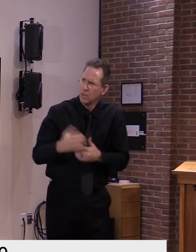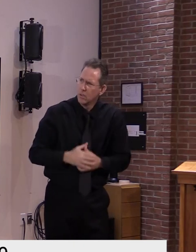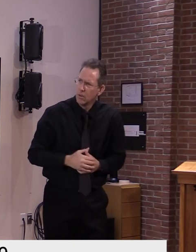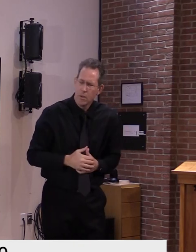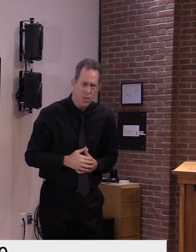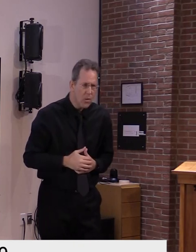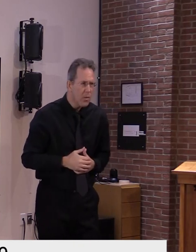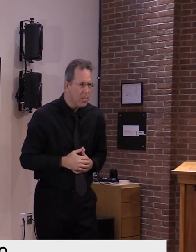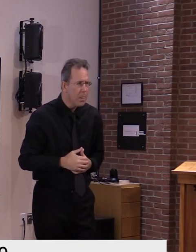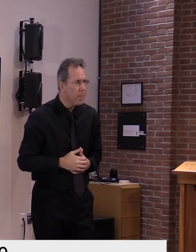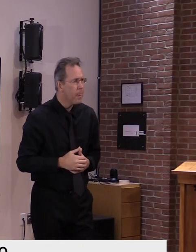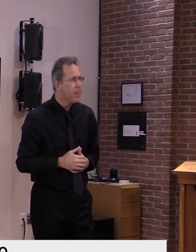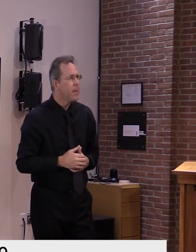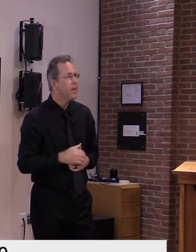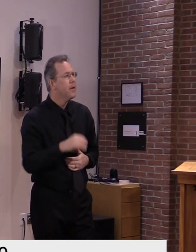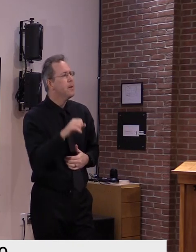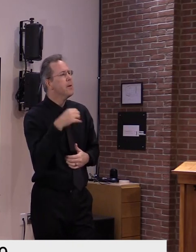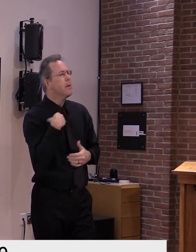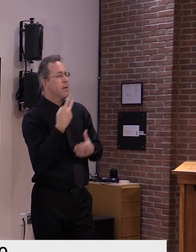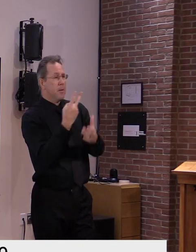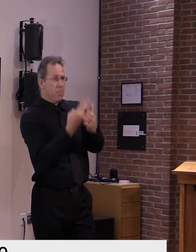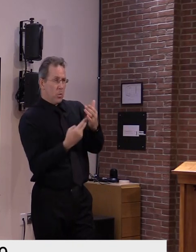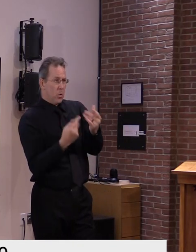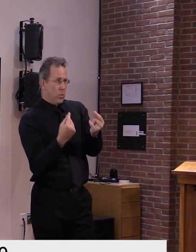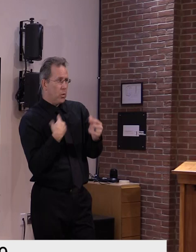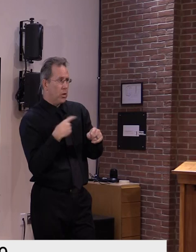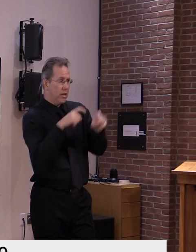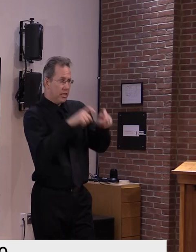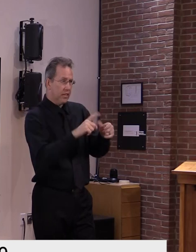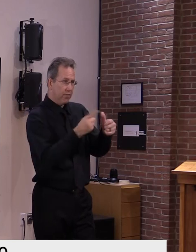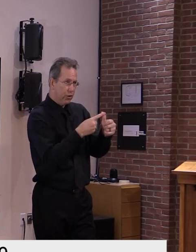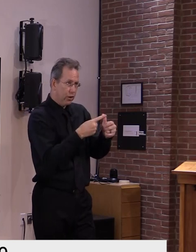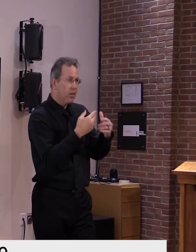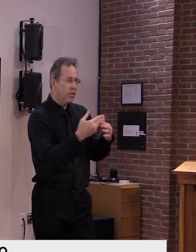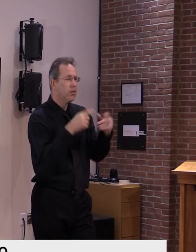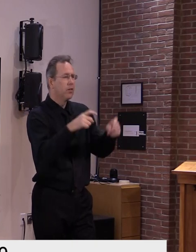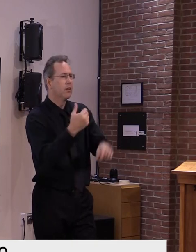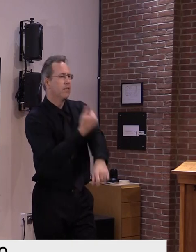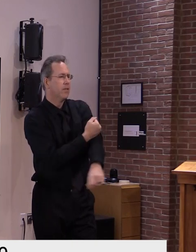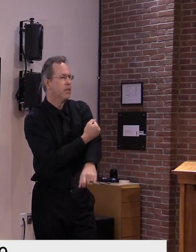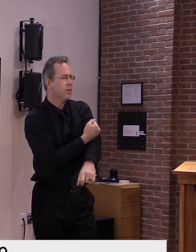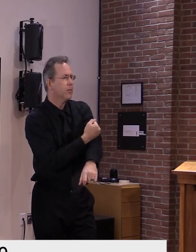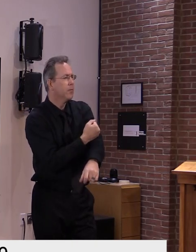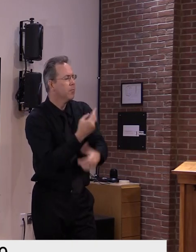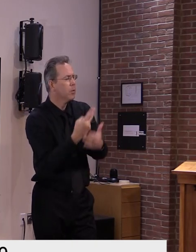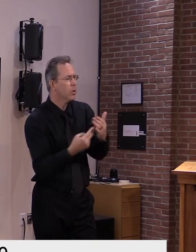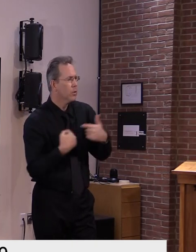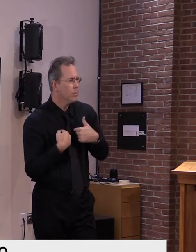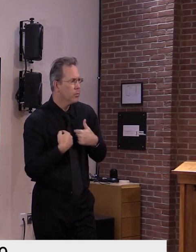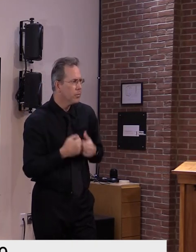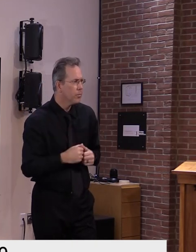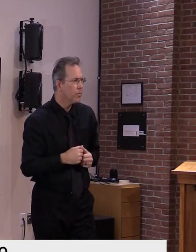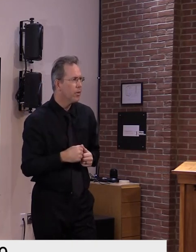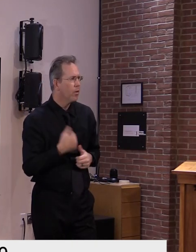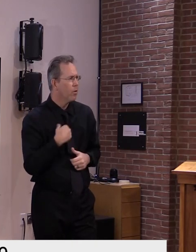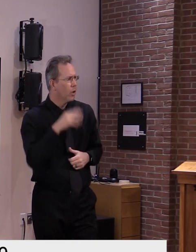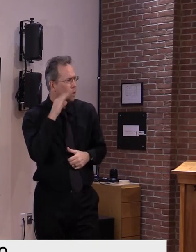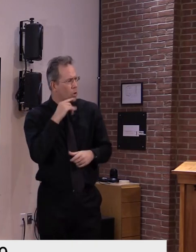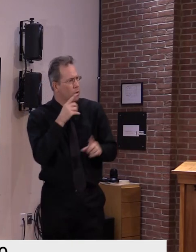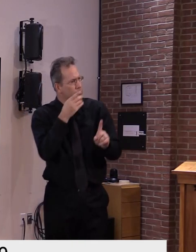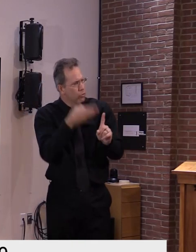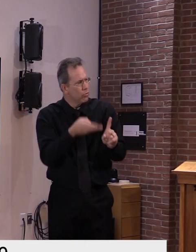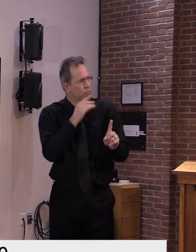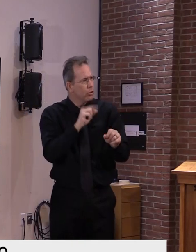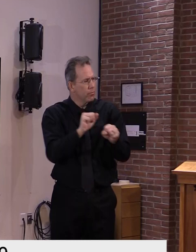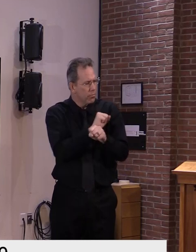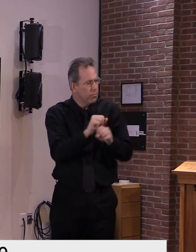vaccine and in having enough vaccine over a rapid period of time that we would abandon any other strategy. So testing of healthcare